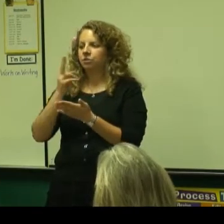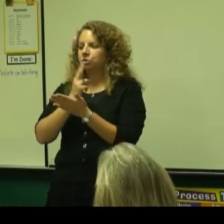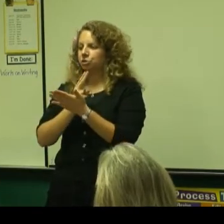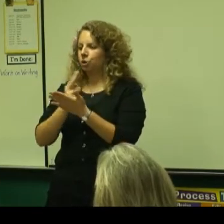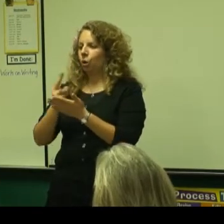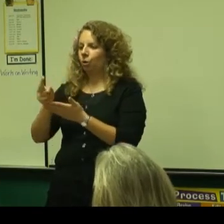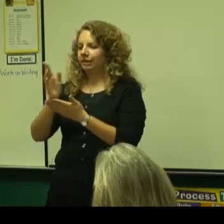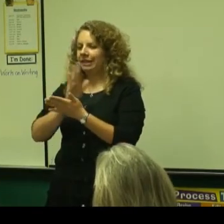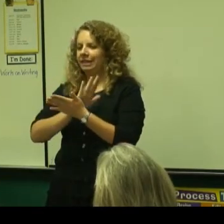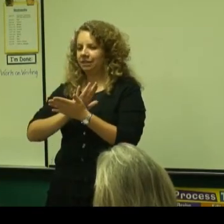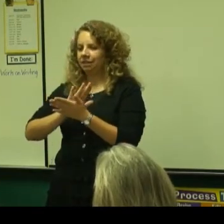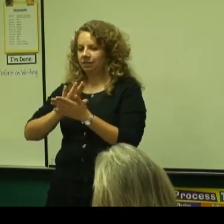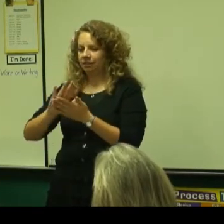This is holy.